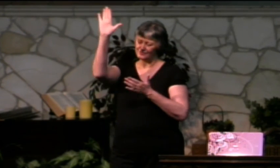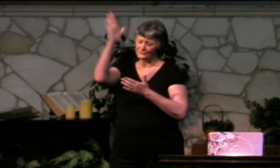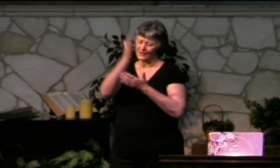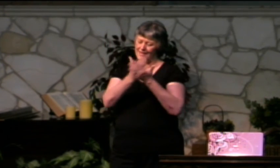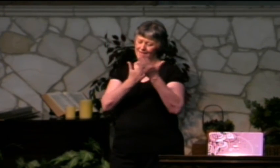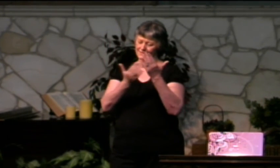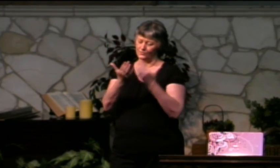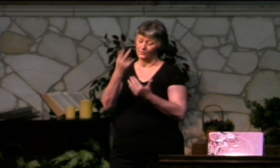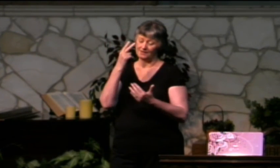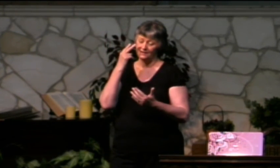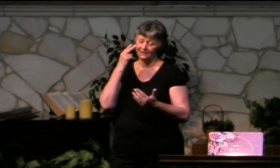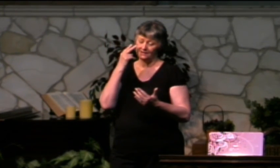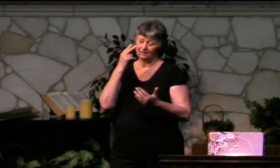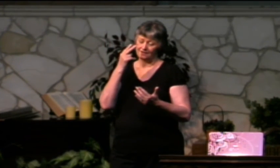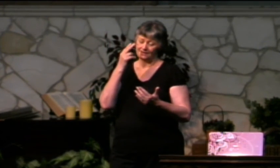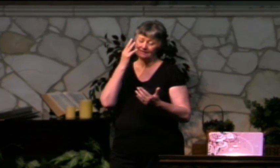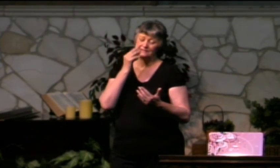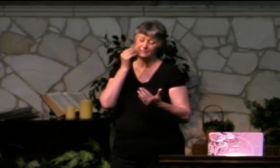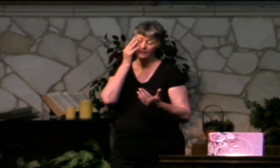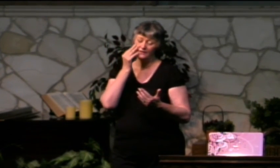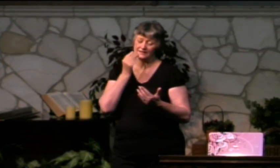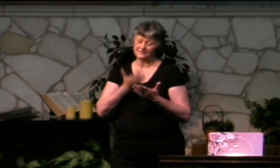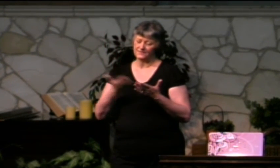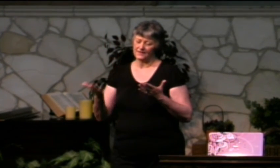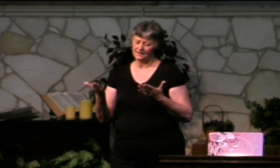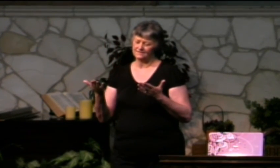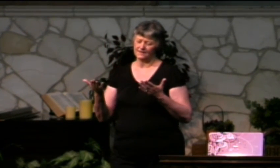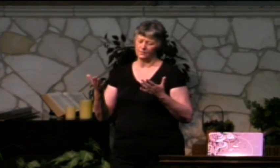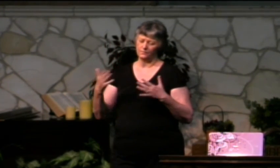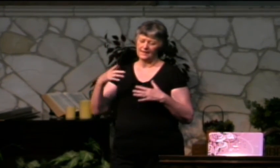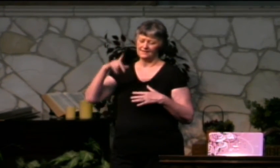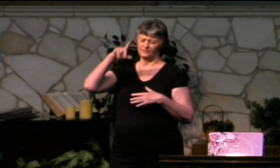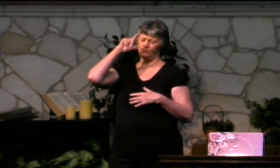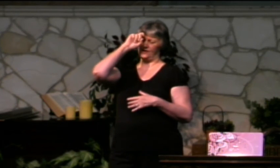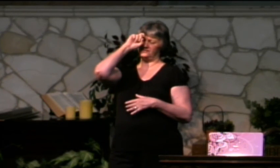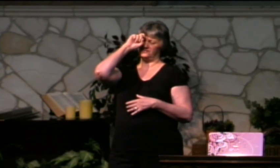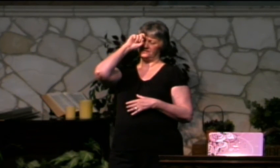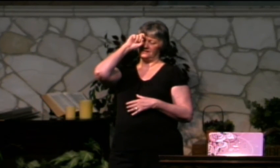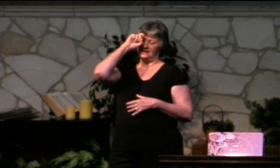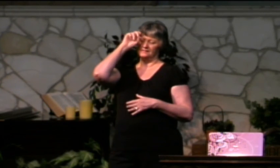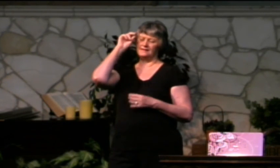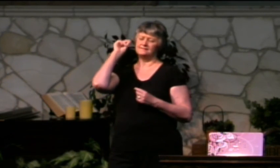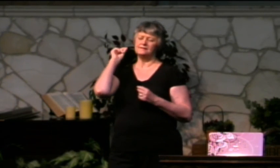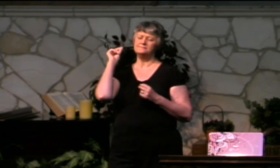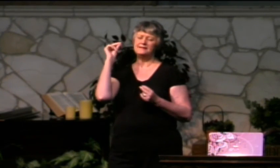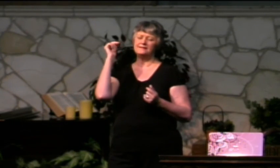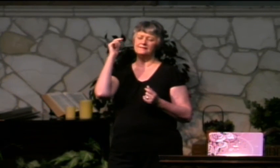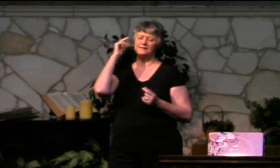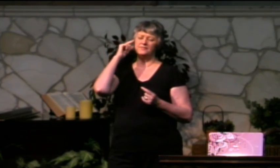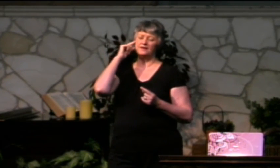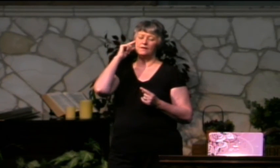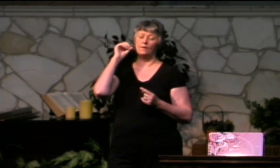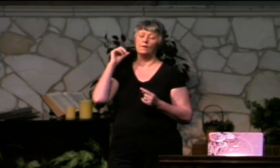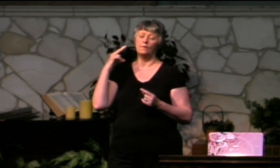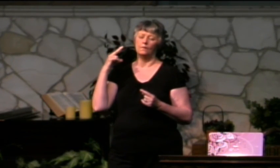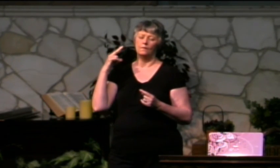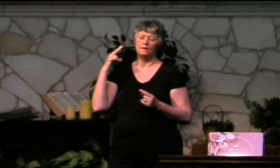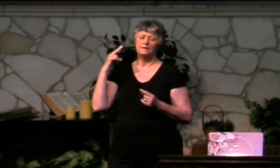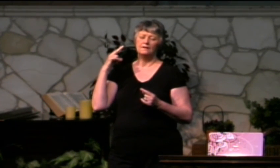your hand when we experience things that make us question. Let us immediately think, oh,